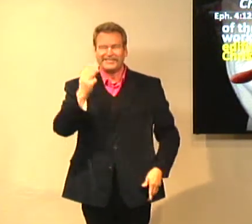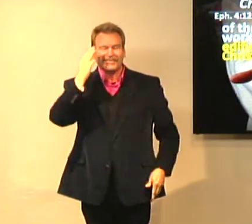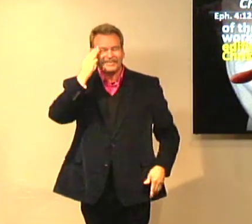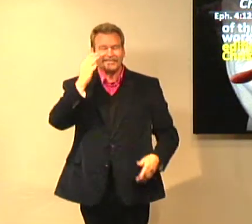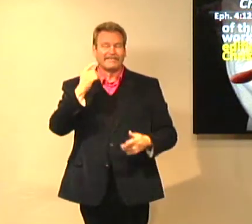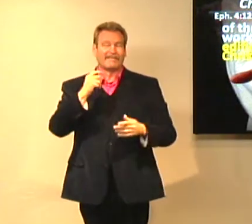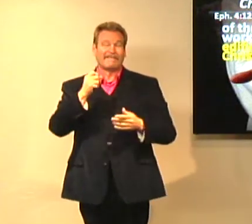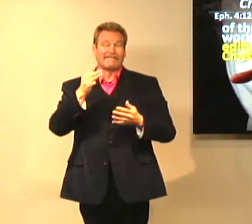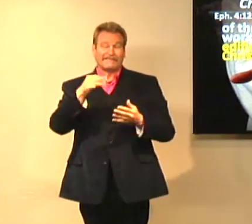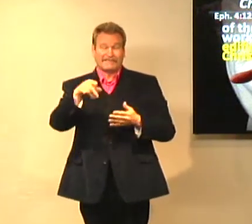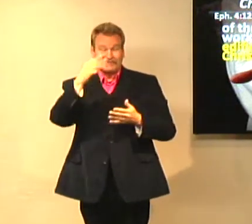a team.